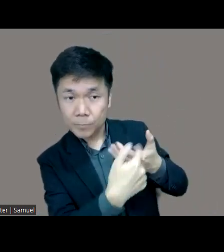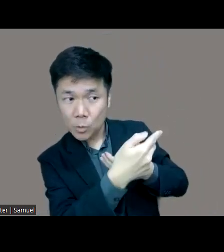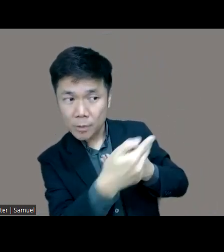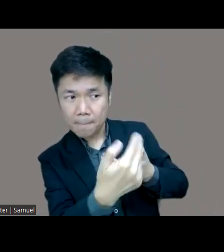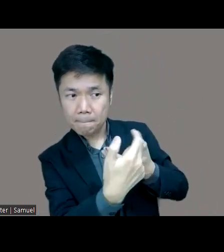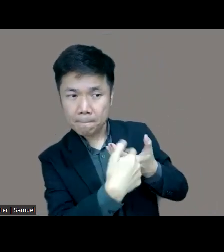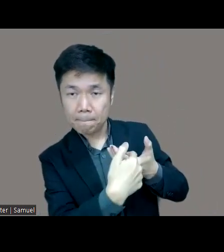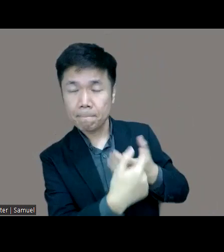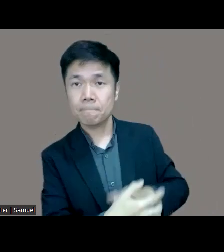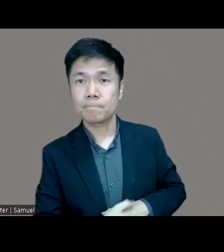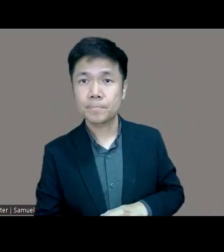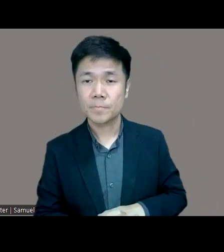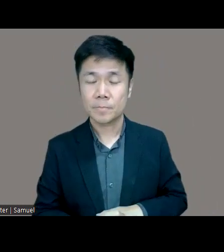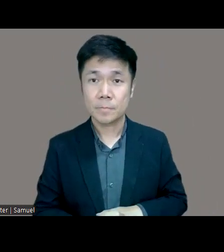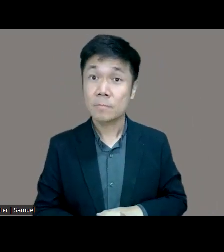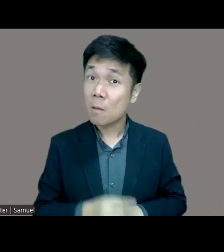well. Would those be positive